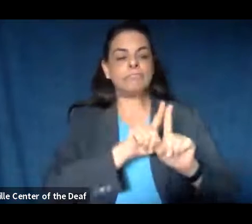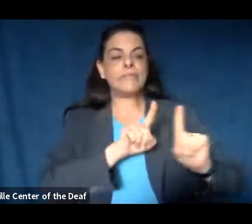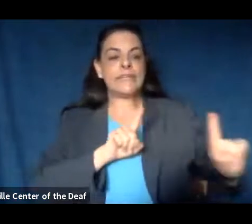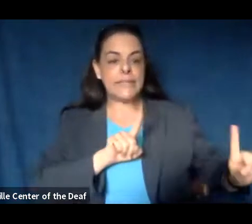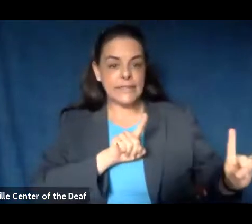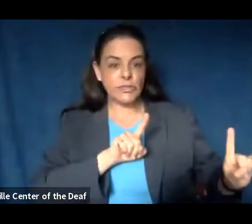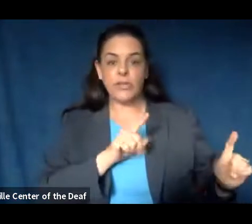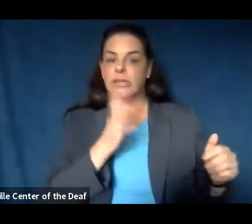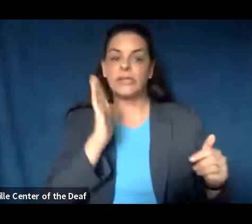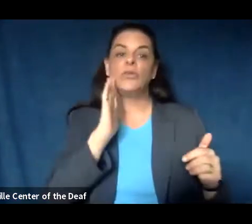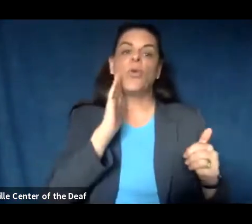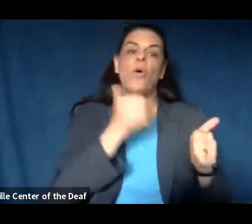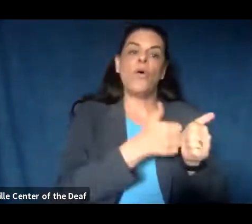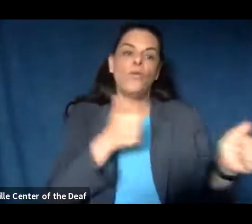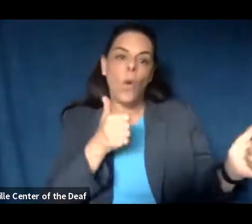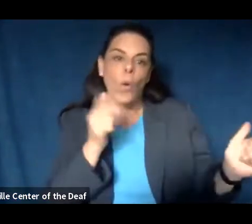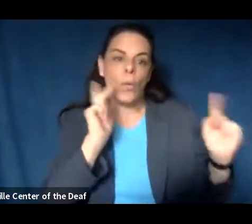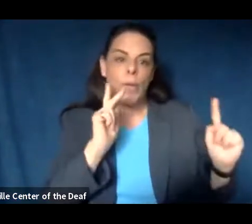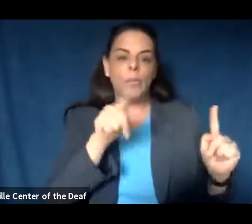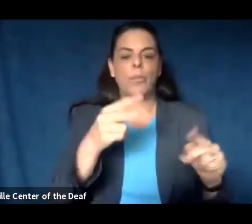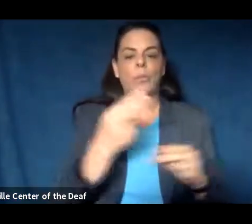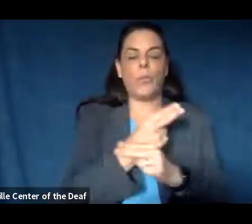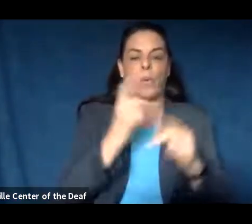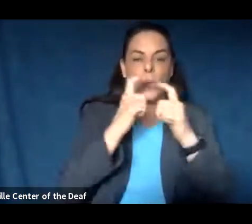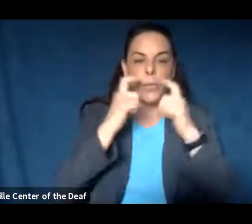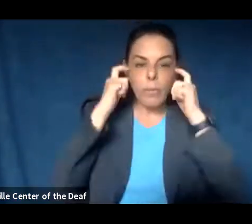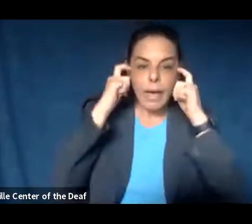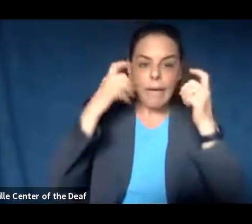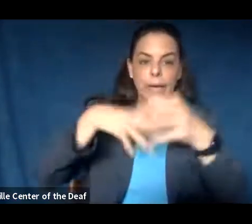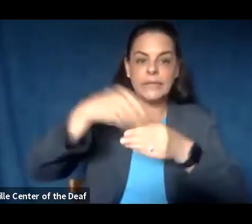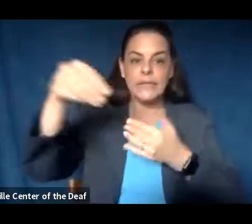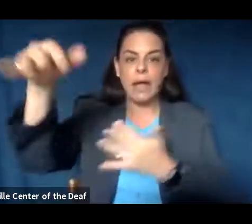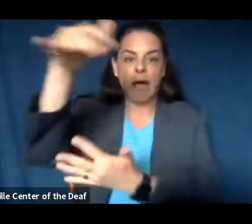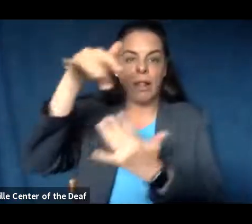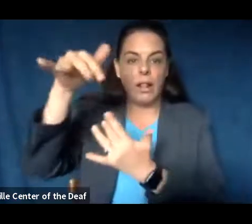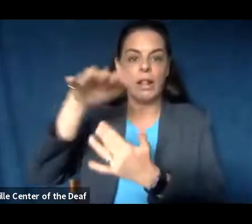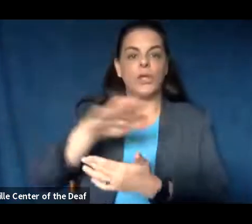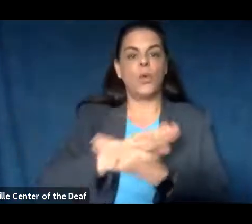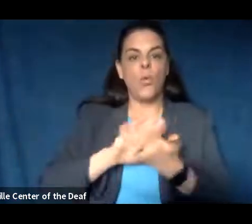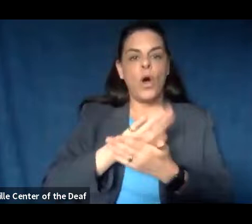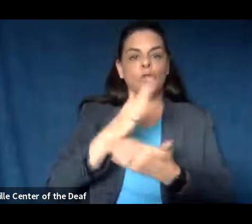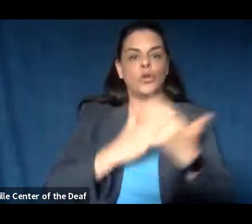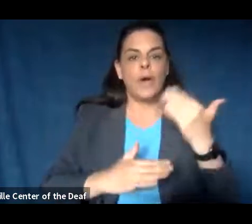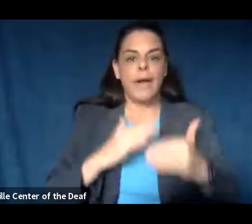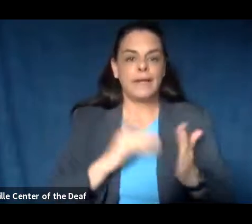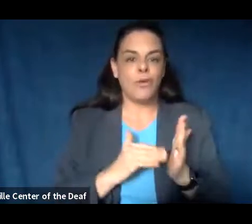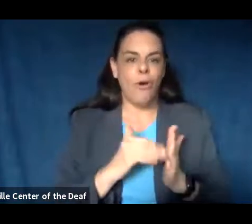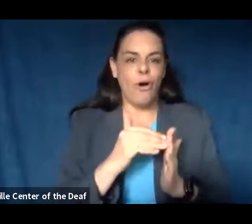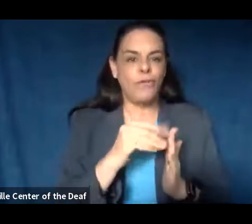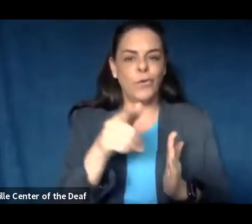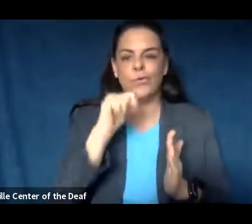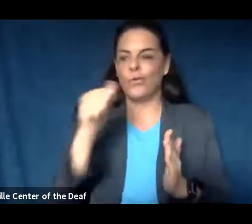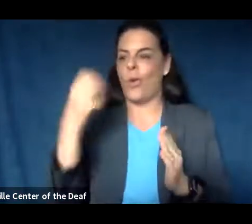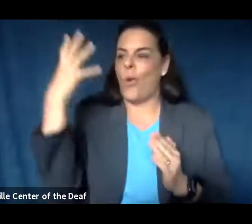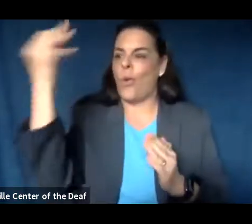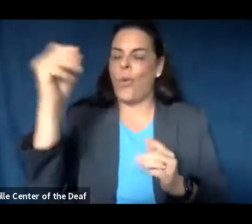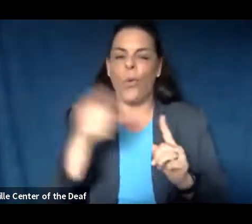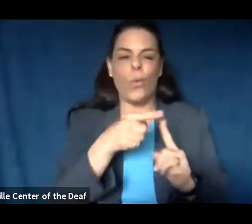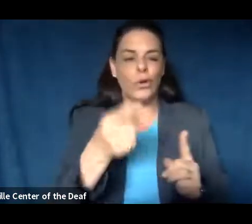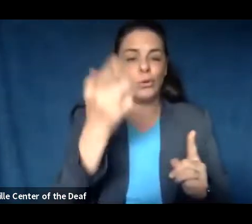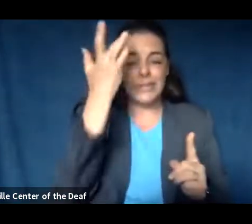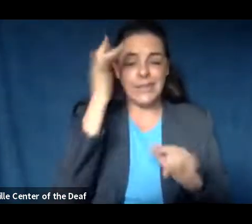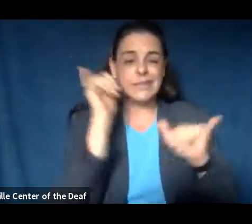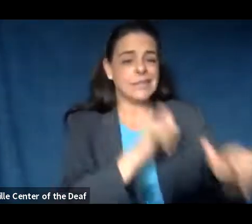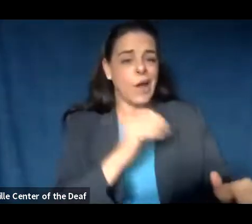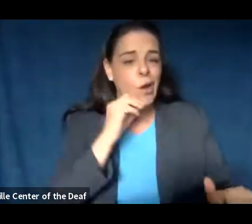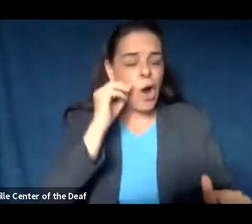from people, that you're wearing a mask when you're out in public, that you're washing your hands frequently, you're not going out when you're sick. All of